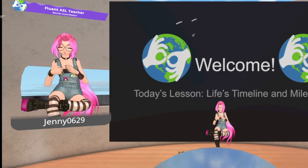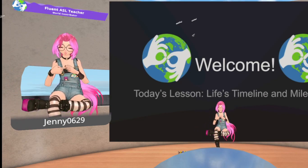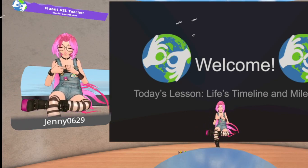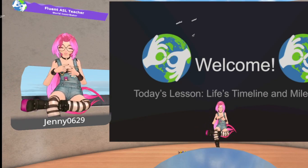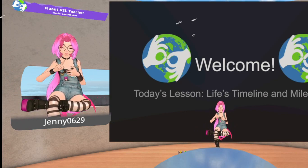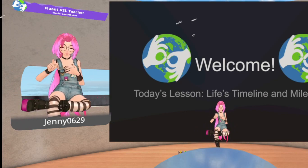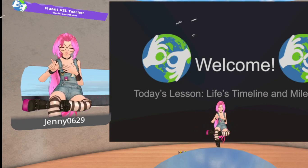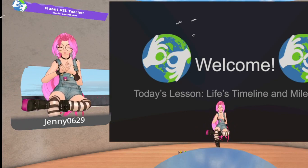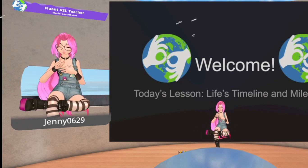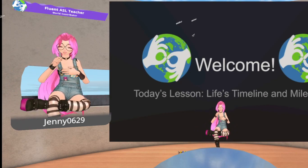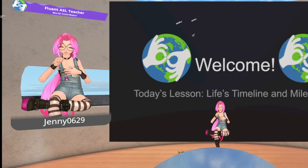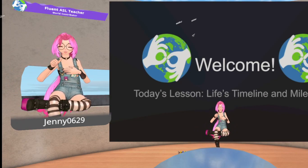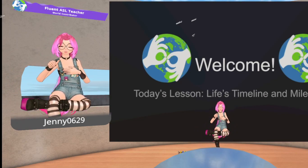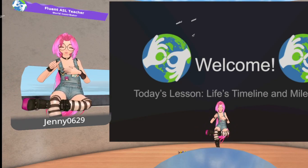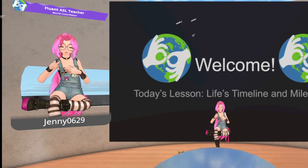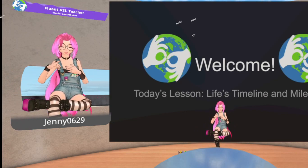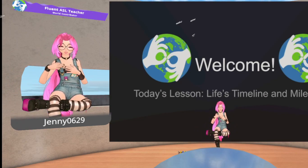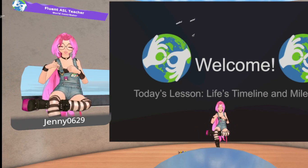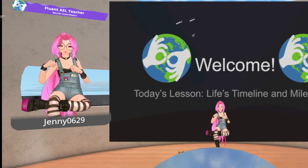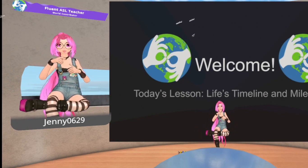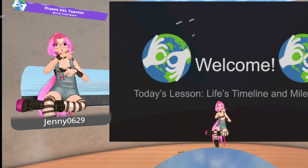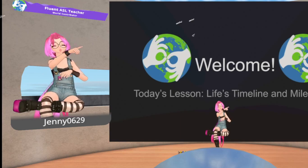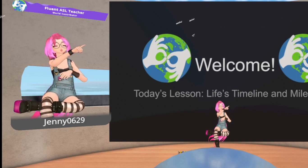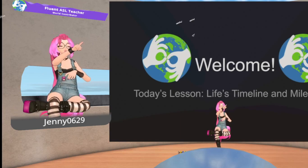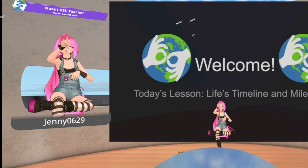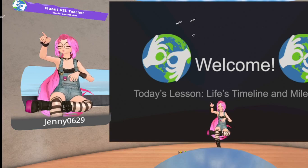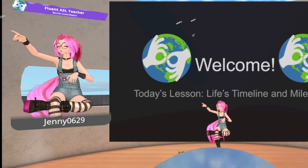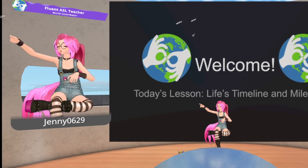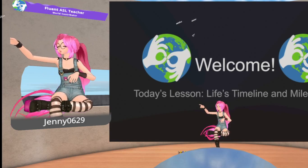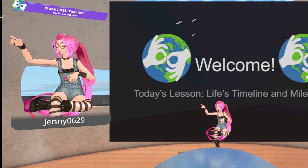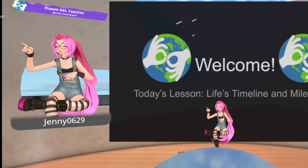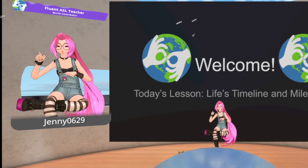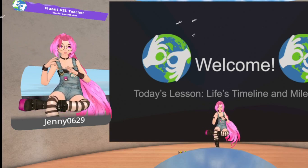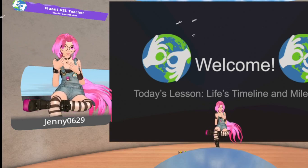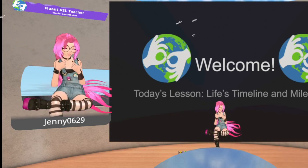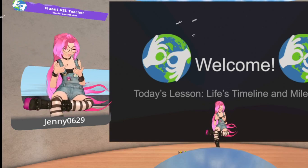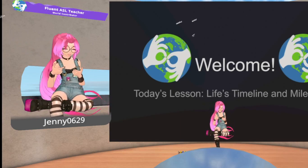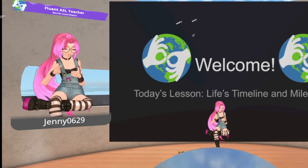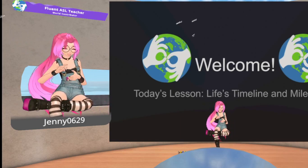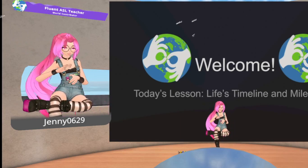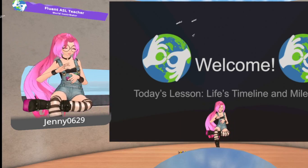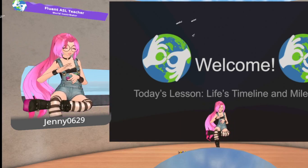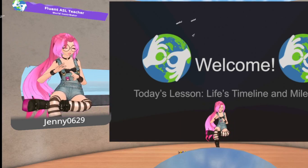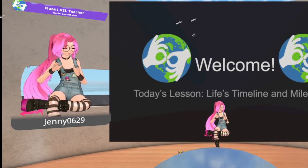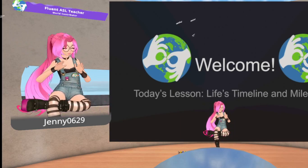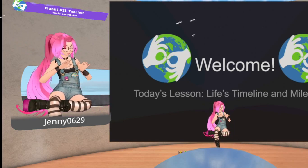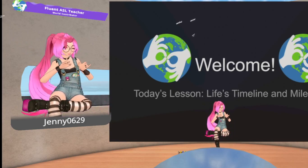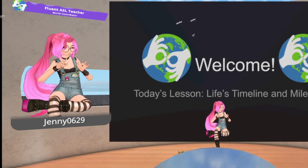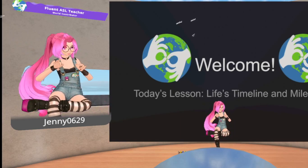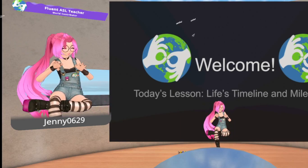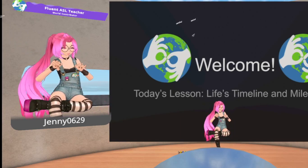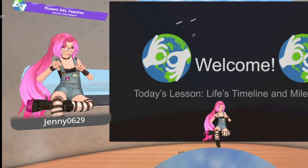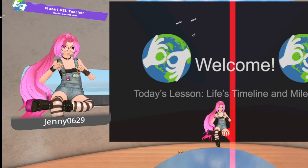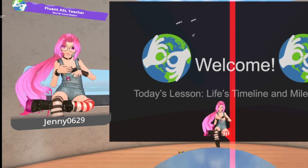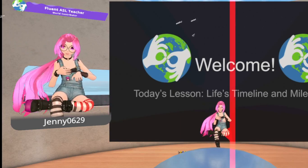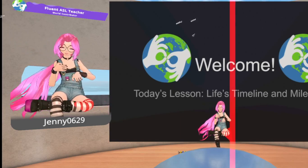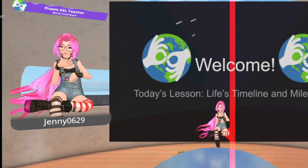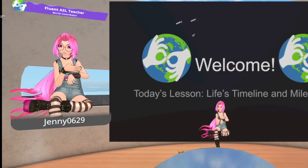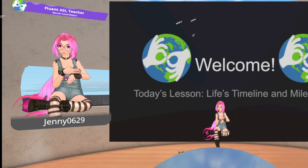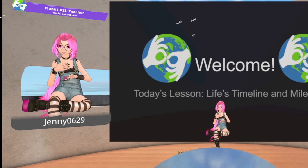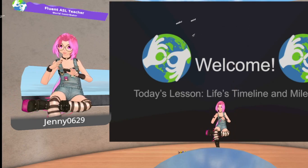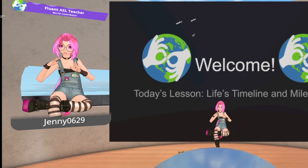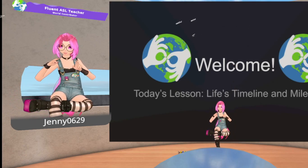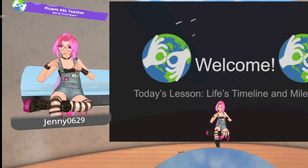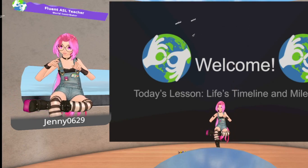to attend next week and you're not really feeling confident enough, you can maybe stand up here and just watch. That's fine. But for my more